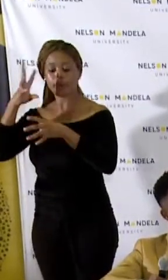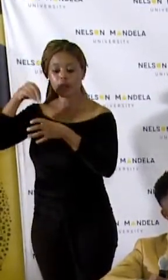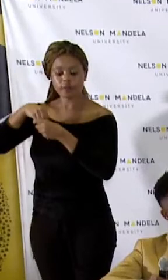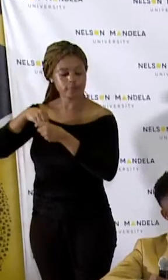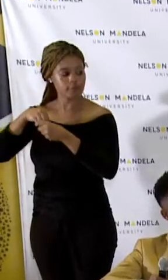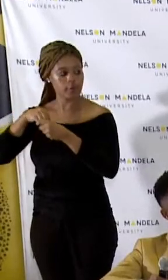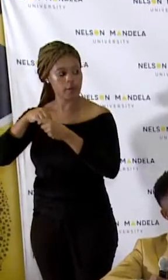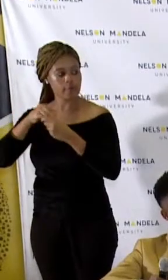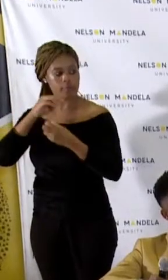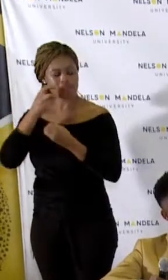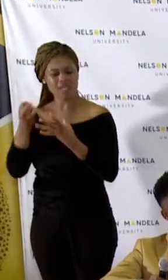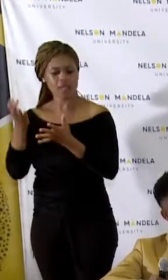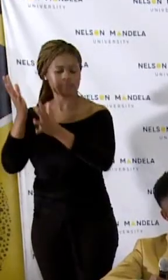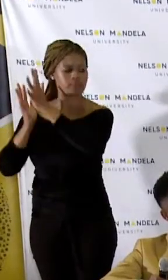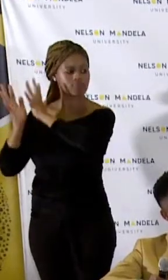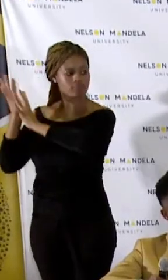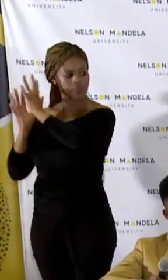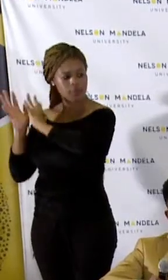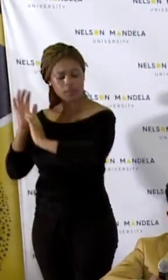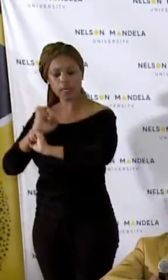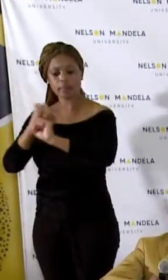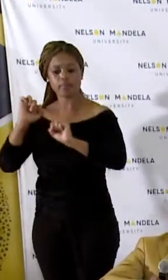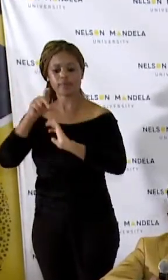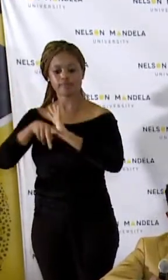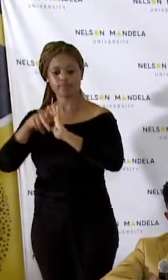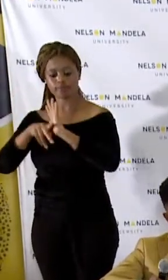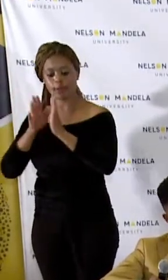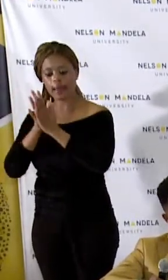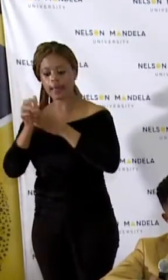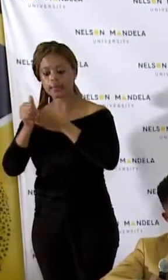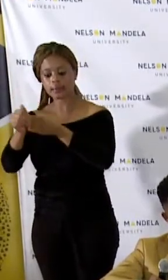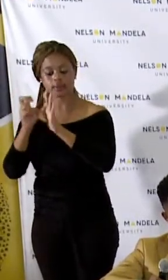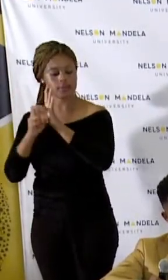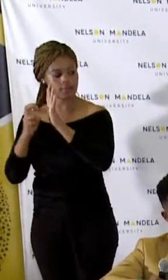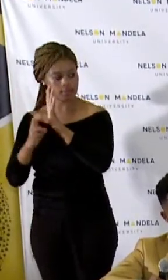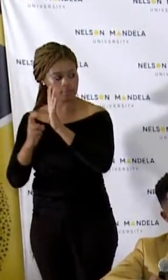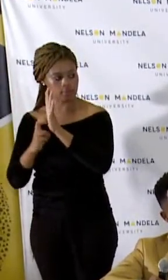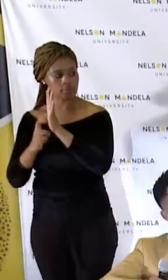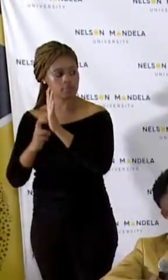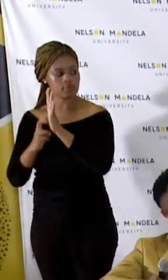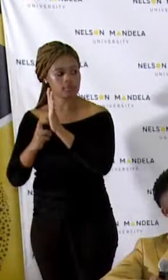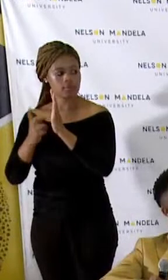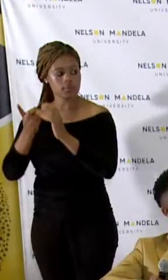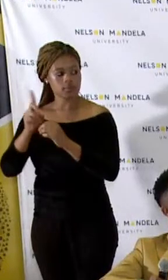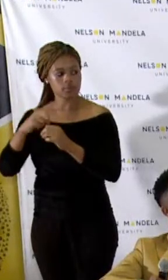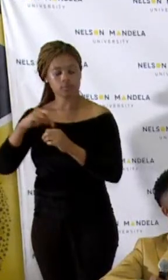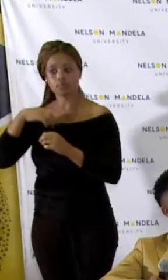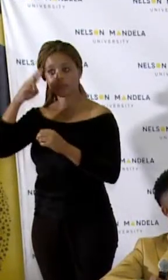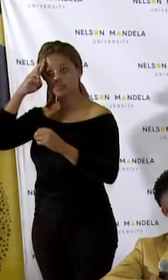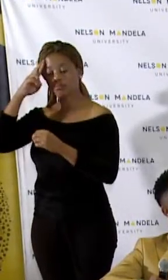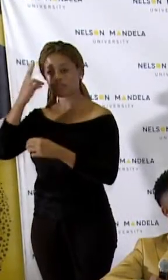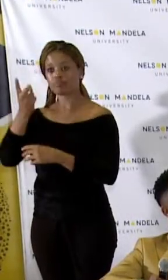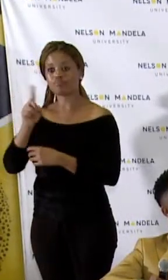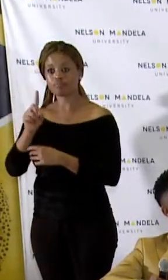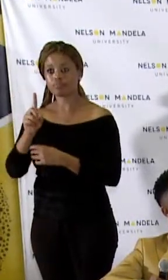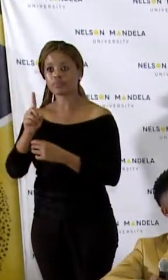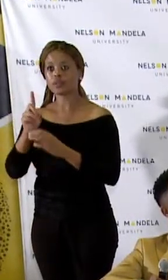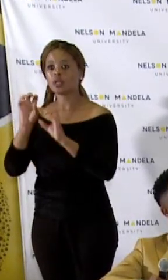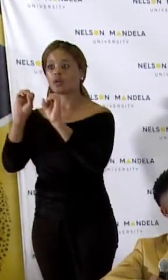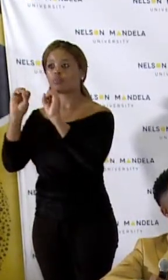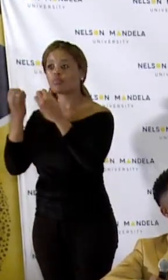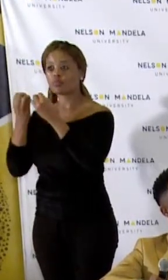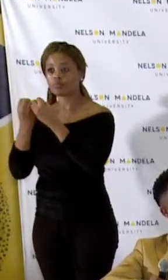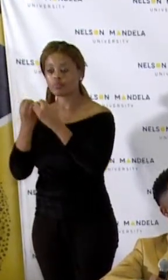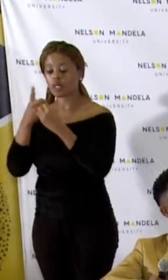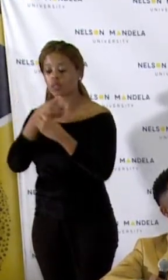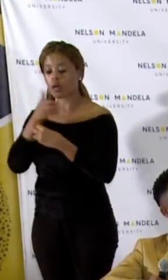are giving you a background about their policies and their guidelines. But we have to remember that the organizations that we are